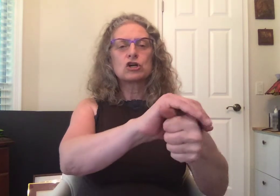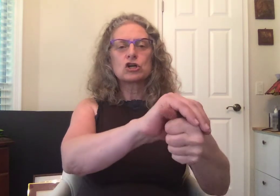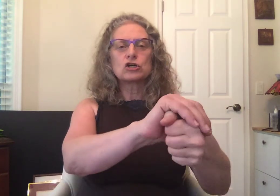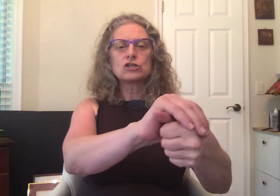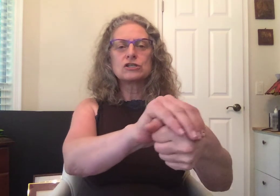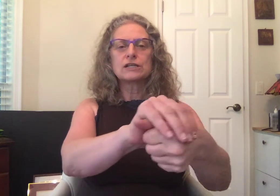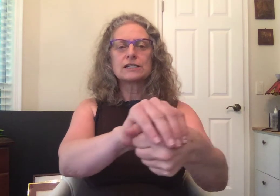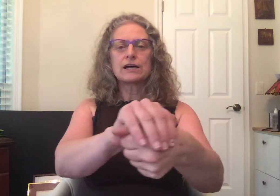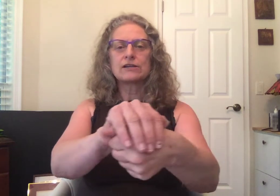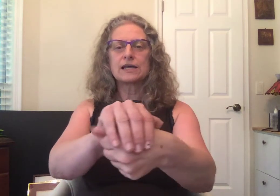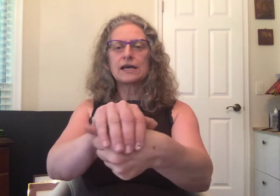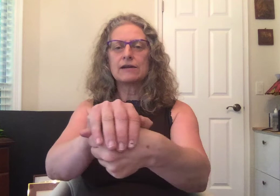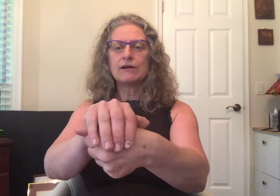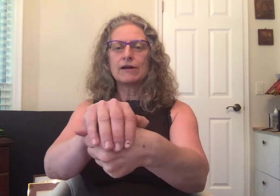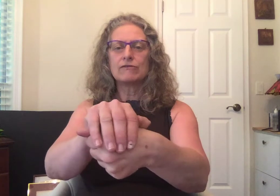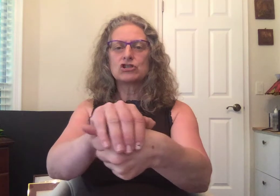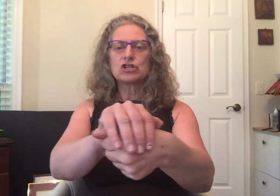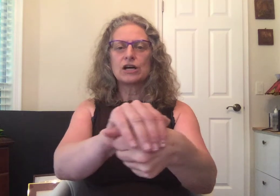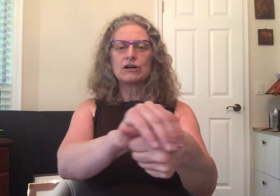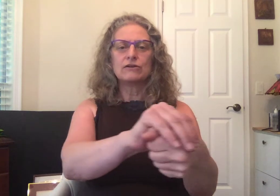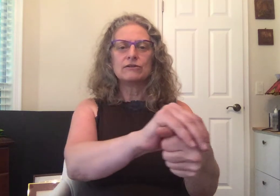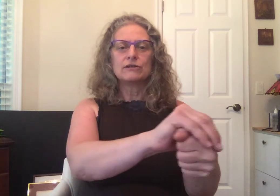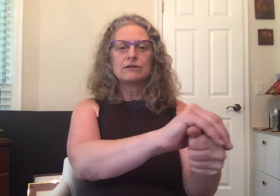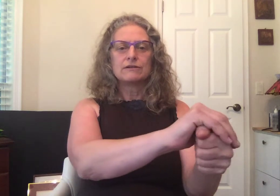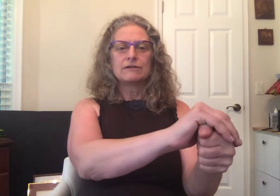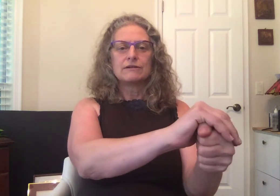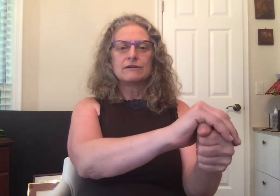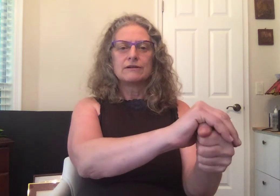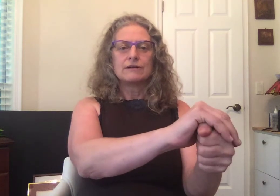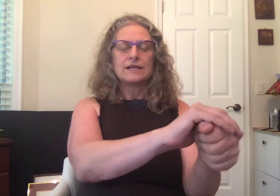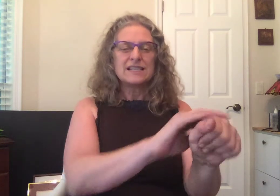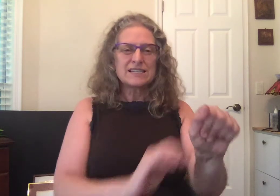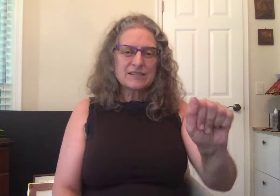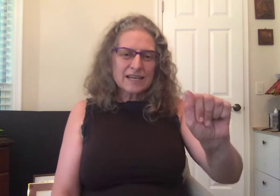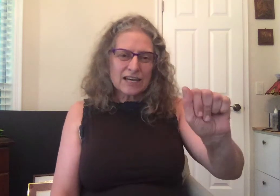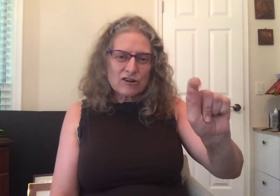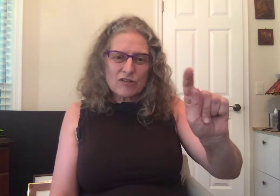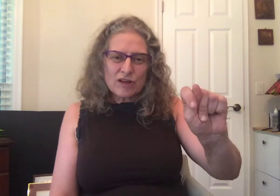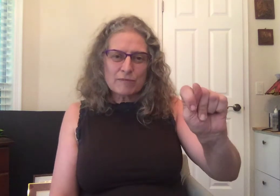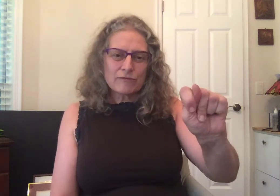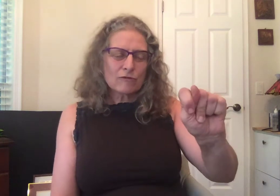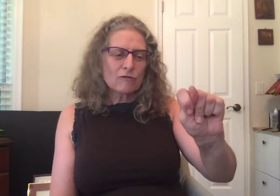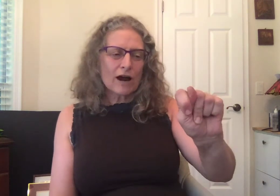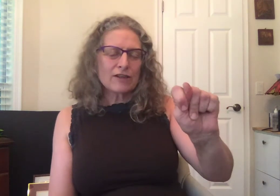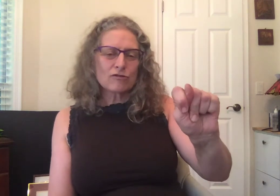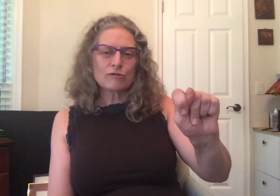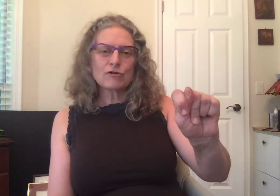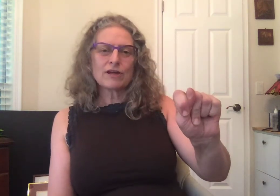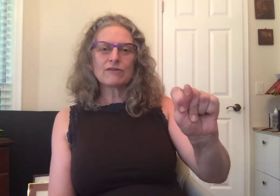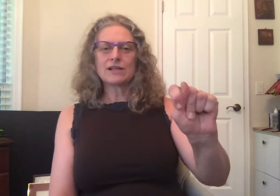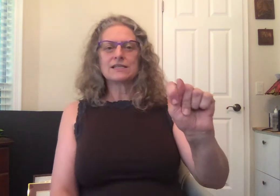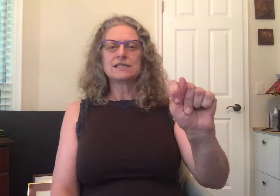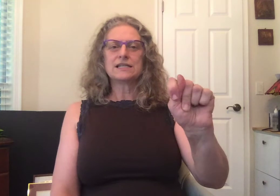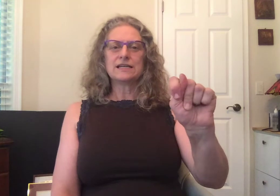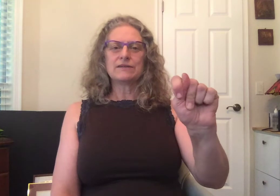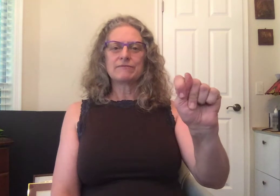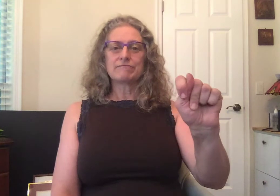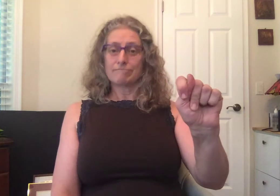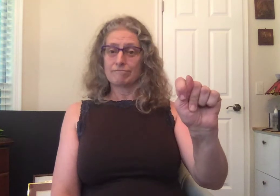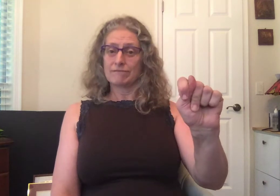turtle sticks out his head out of his shell. You're sticking your thumb right through there. That's a T. Just